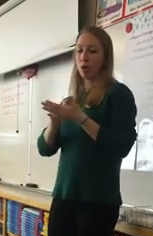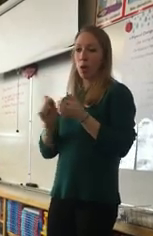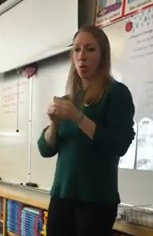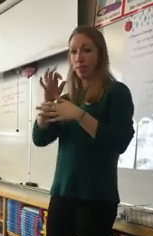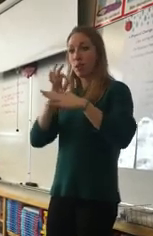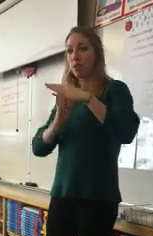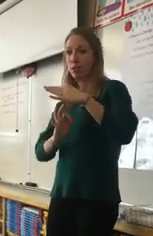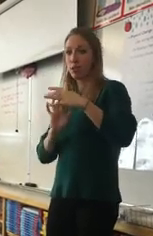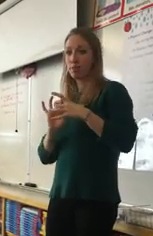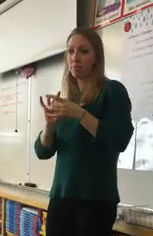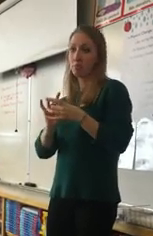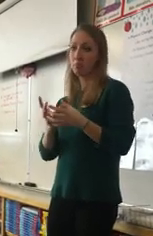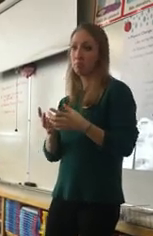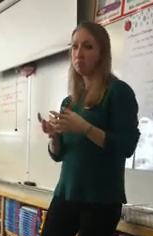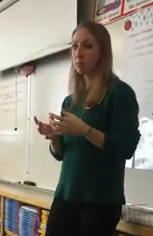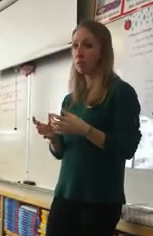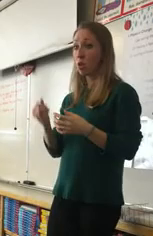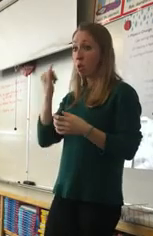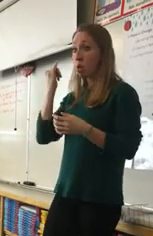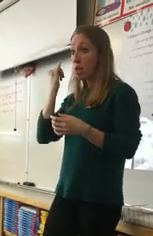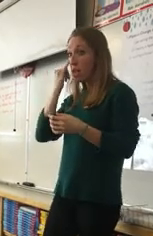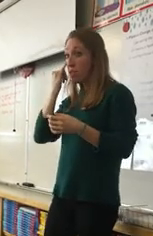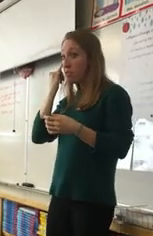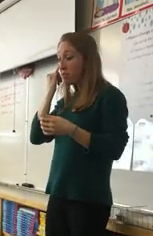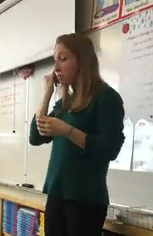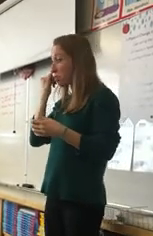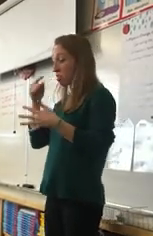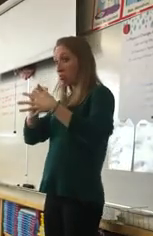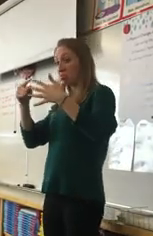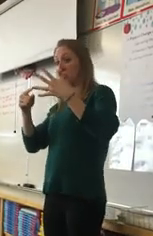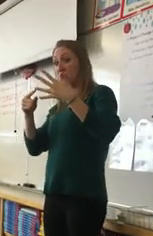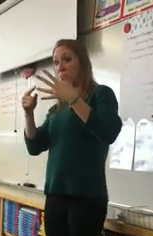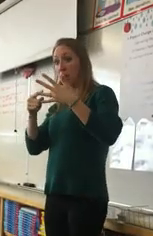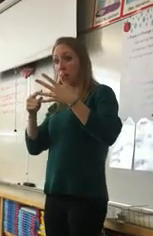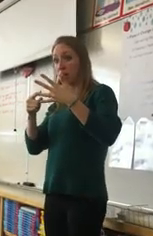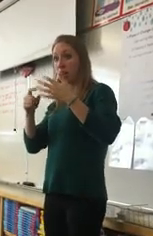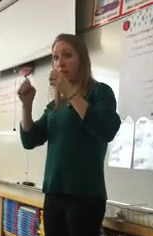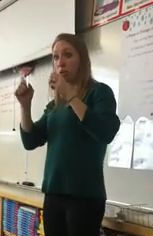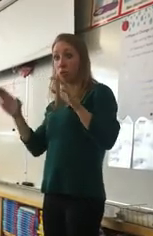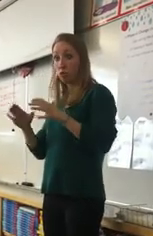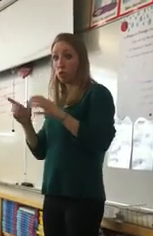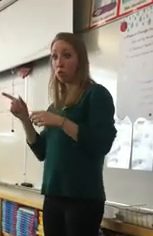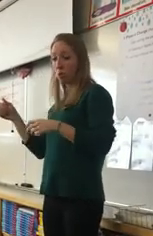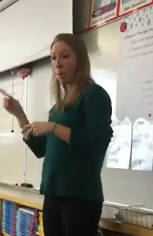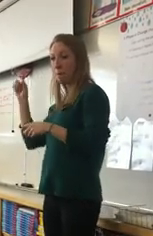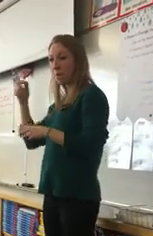So you need to, if you take this paper, you have to keep it safe until Wednesday, okay? You do nothing with this page